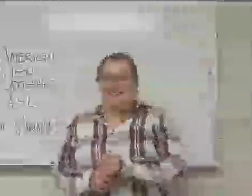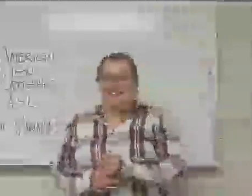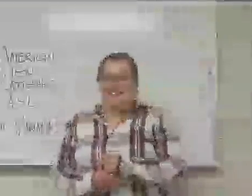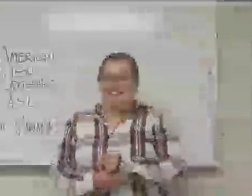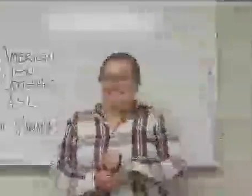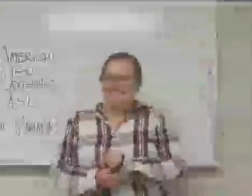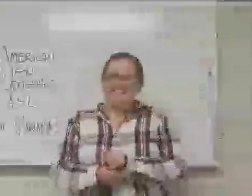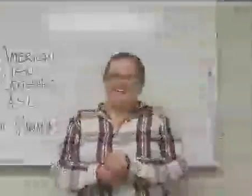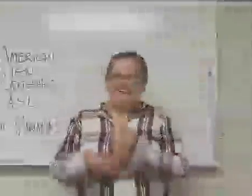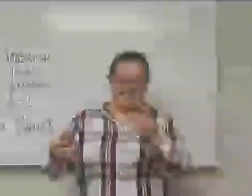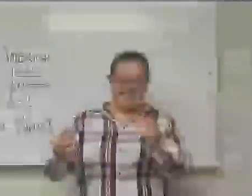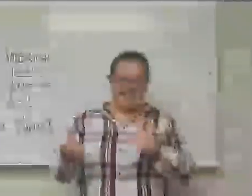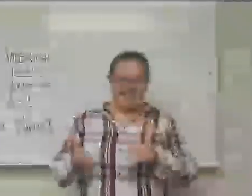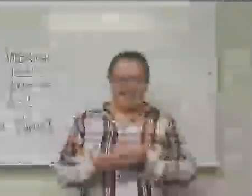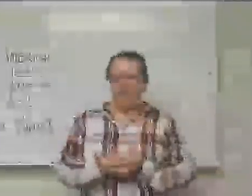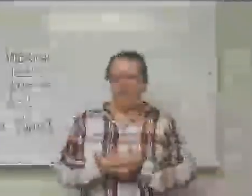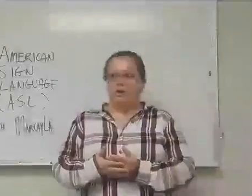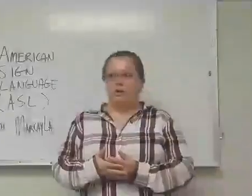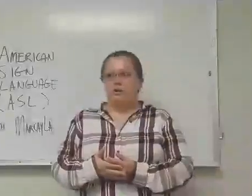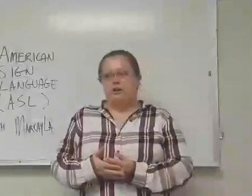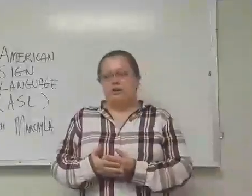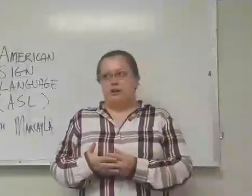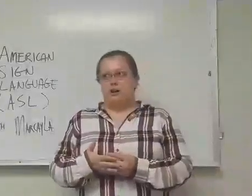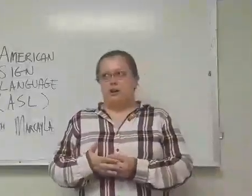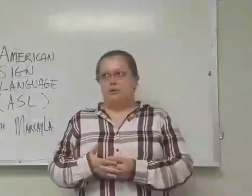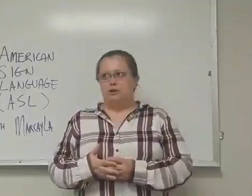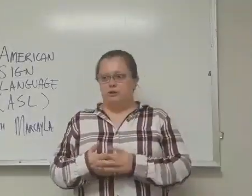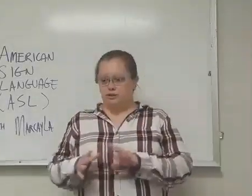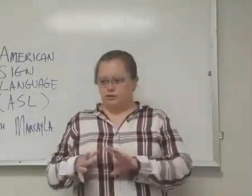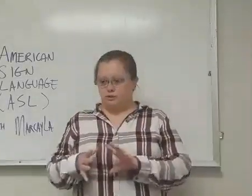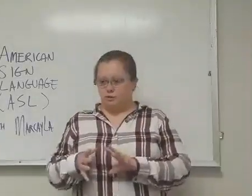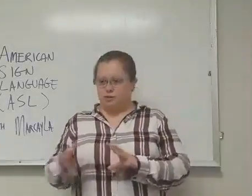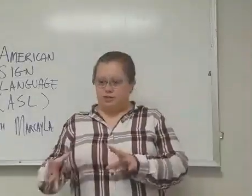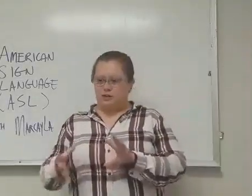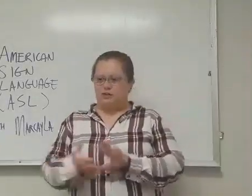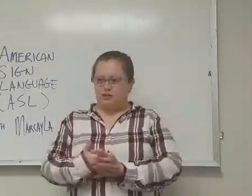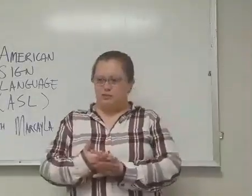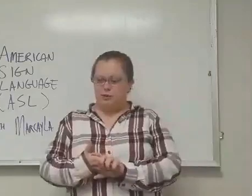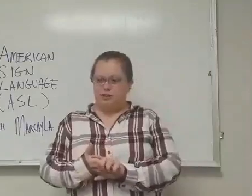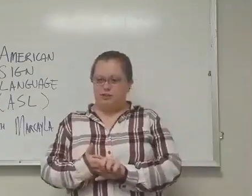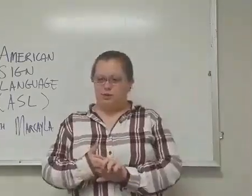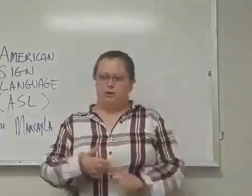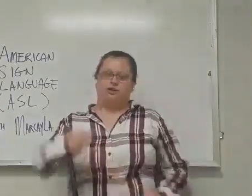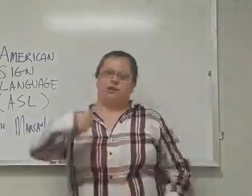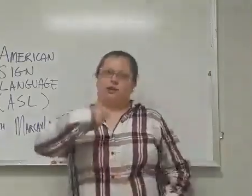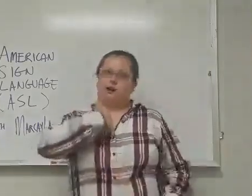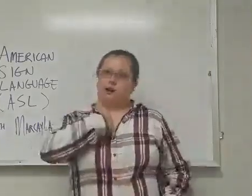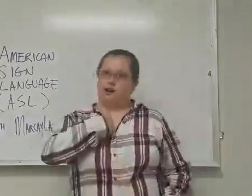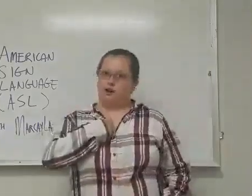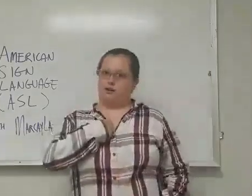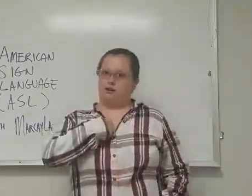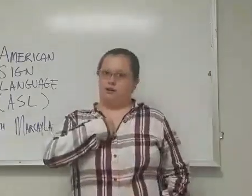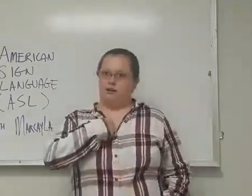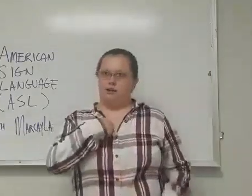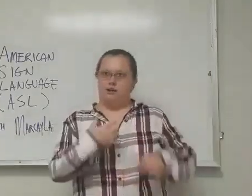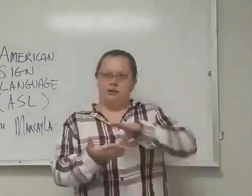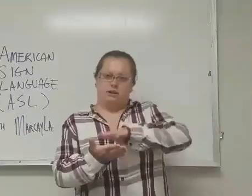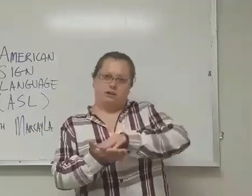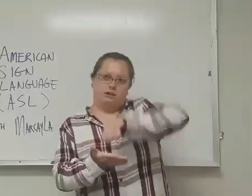want to know this one. Exactly. So there's a couple ways to do it. You can say I. Okay.